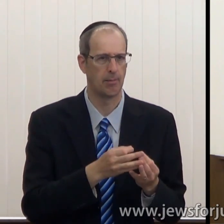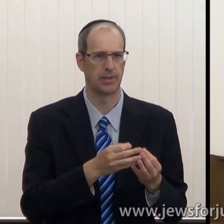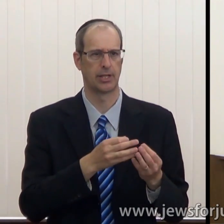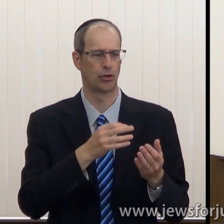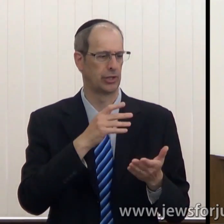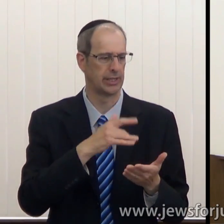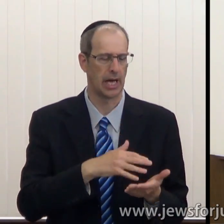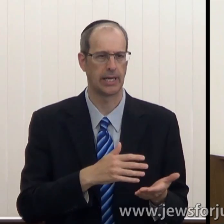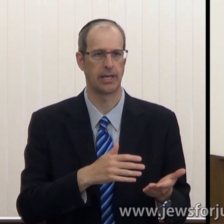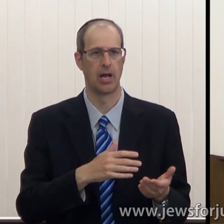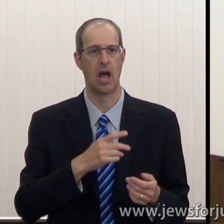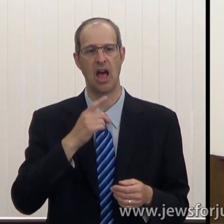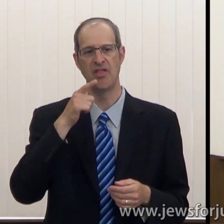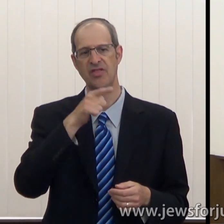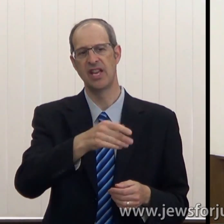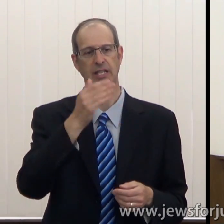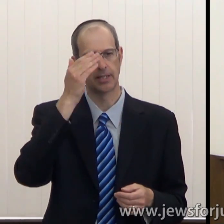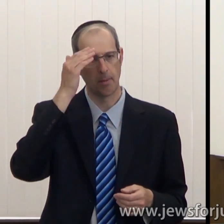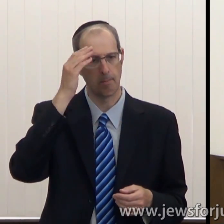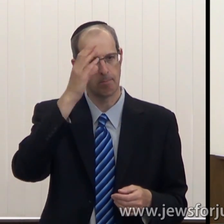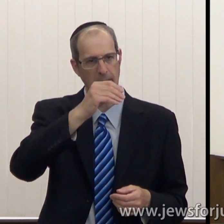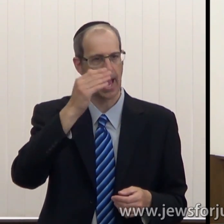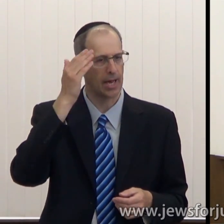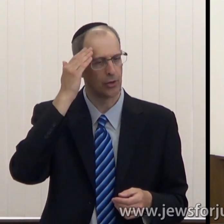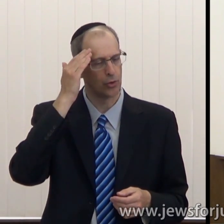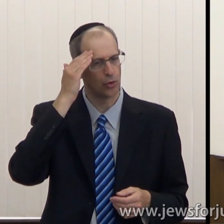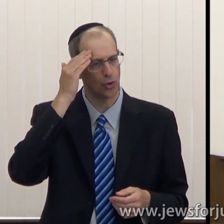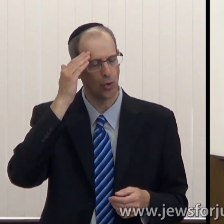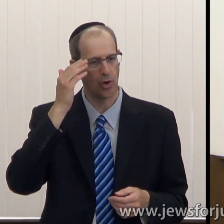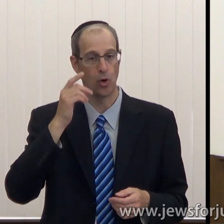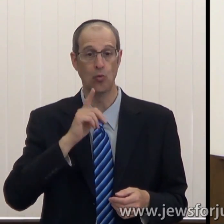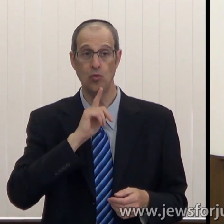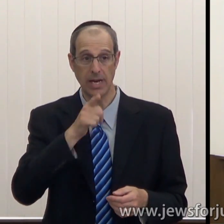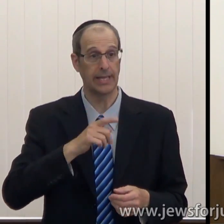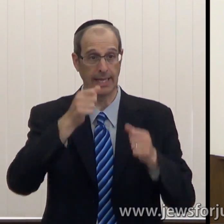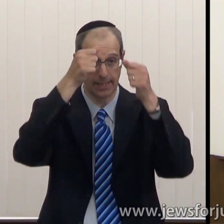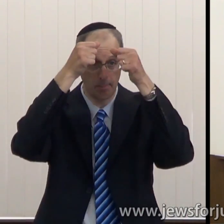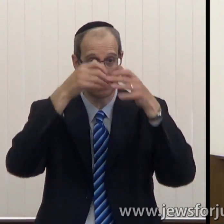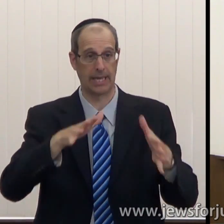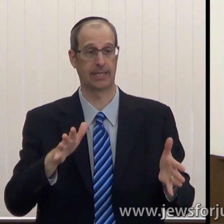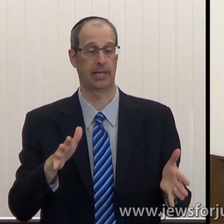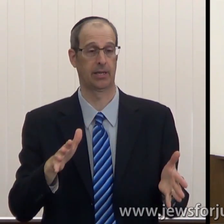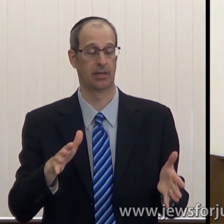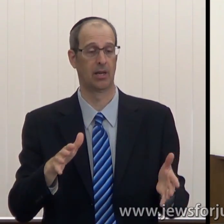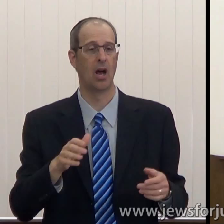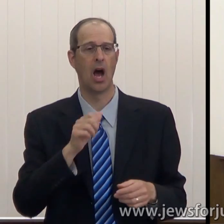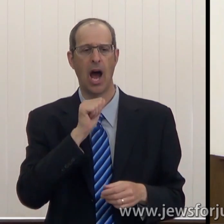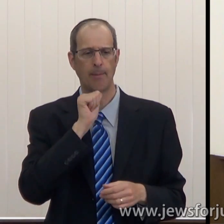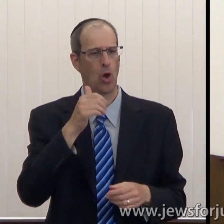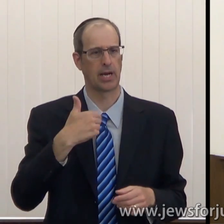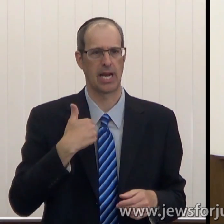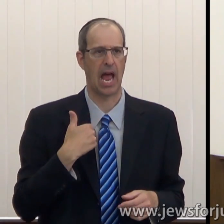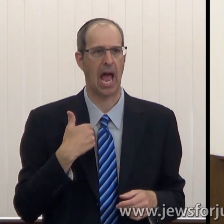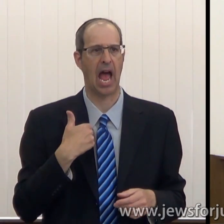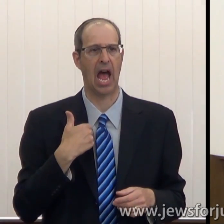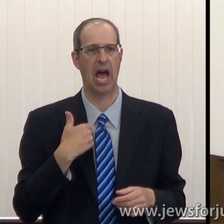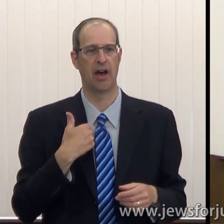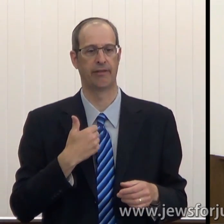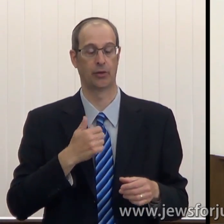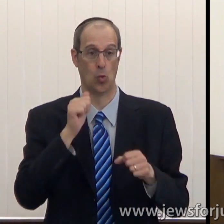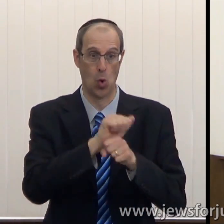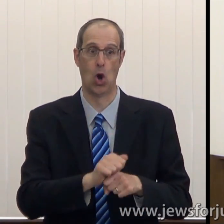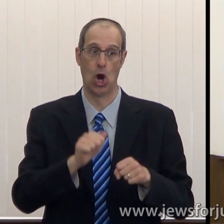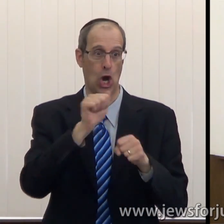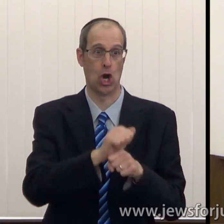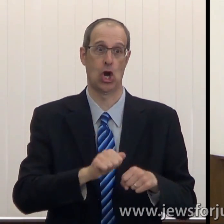man realized that, you know what? This is a great blessing, that now I'm not going to have the ability to work so hard because now